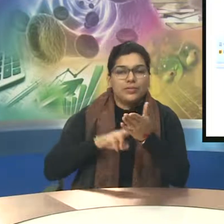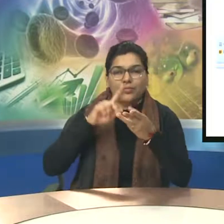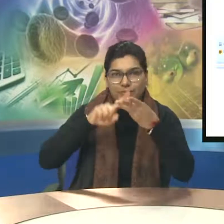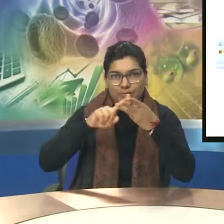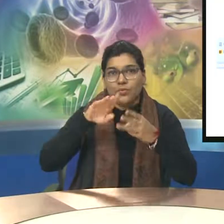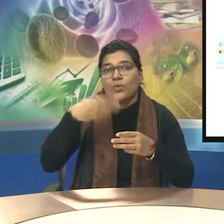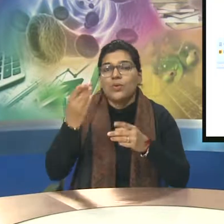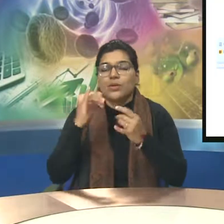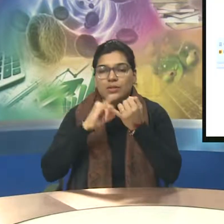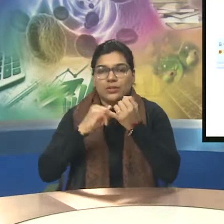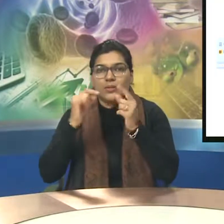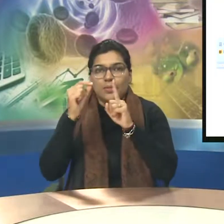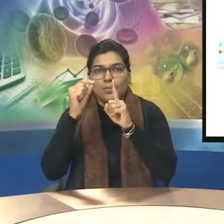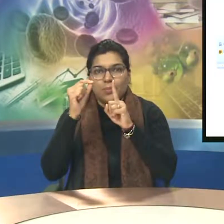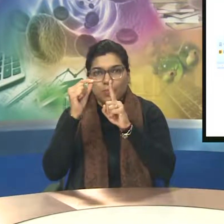Line spacing.